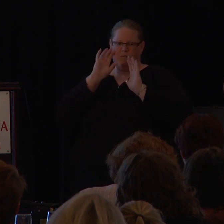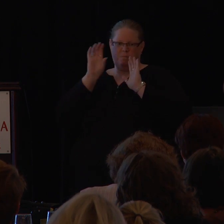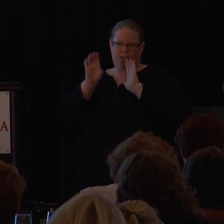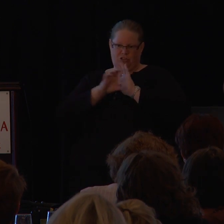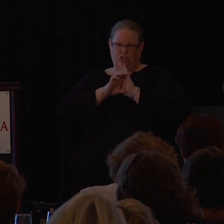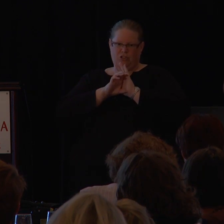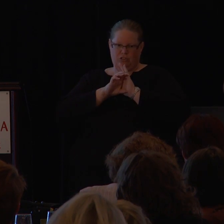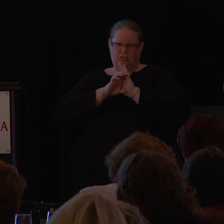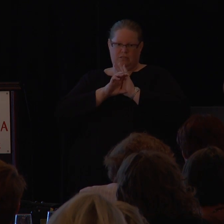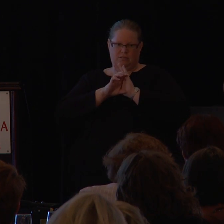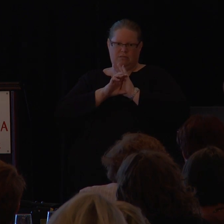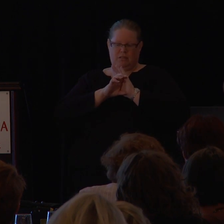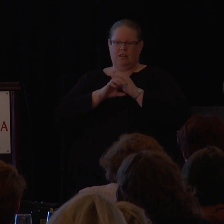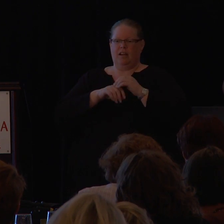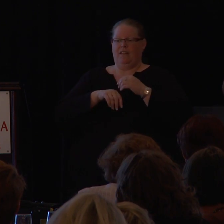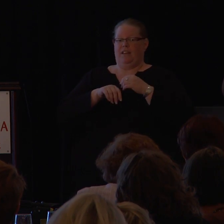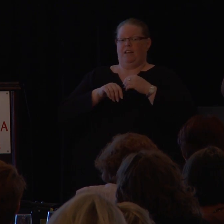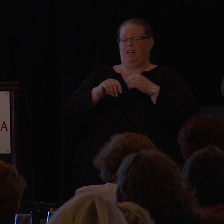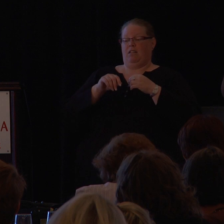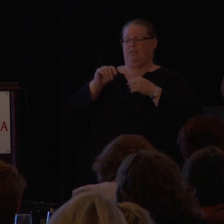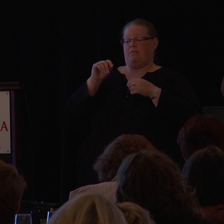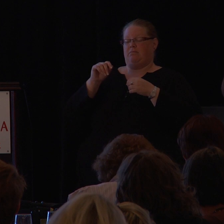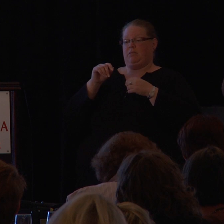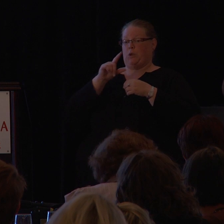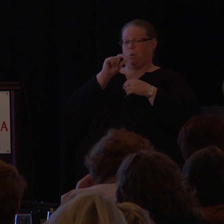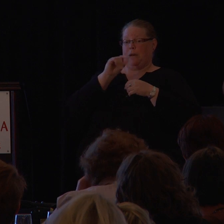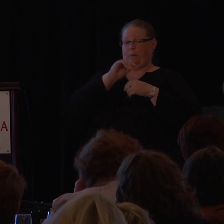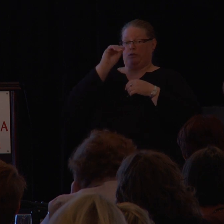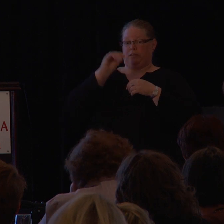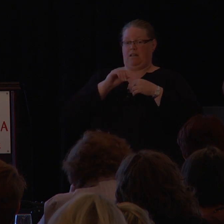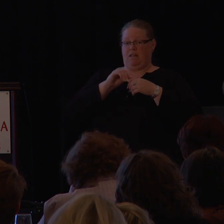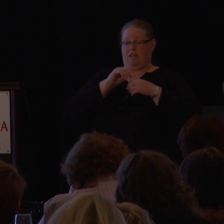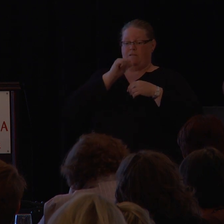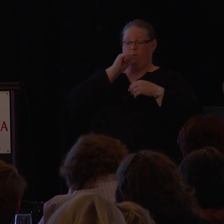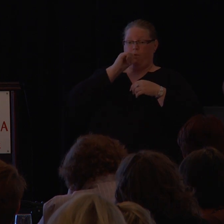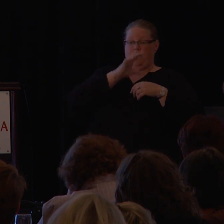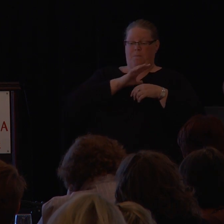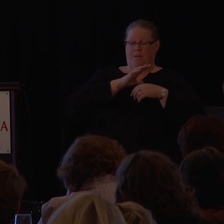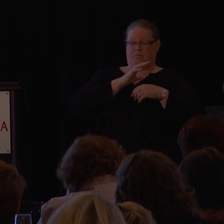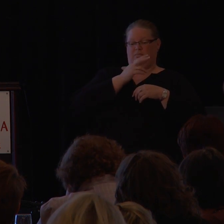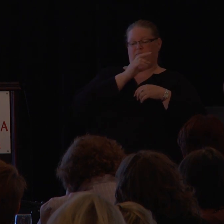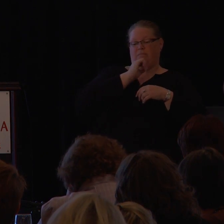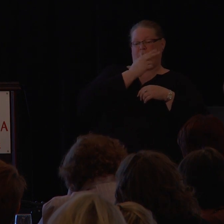in 5 young women between 13 and 19 send a nude or